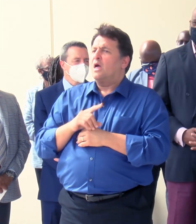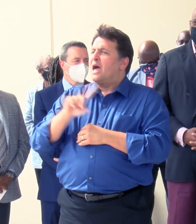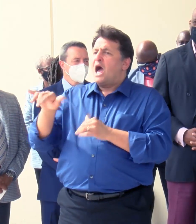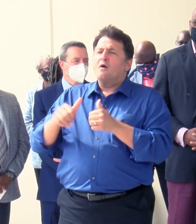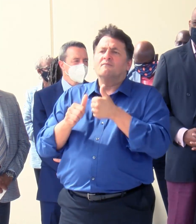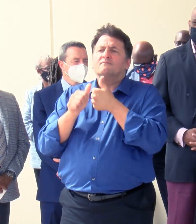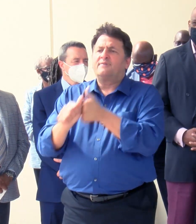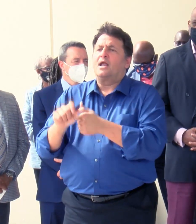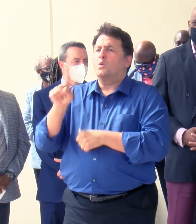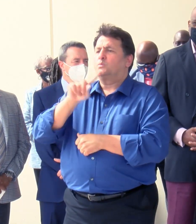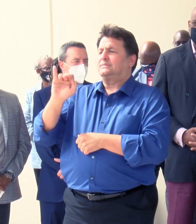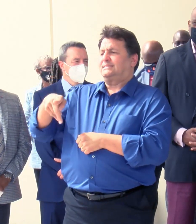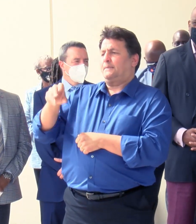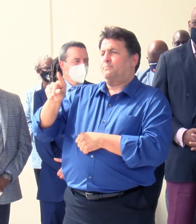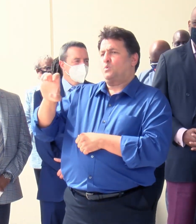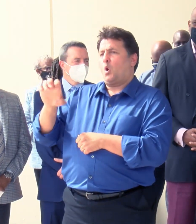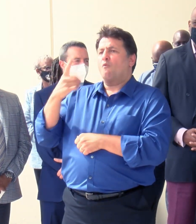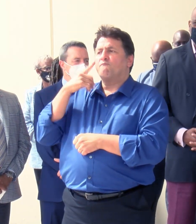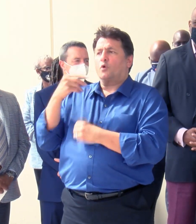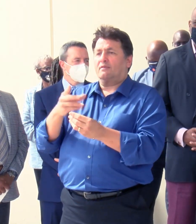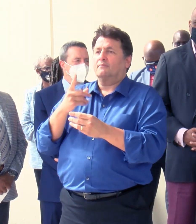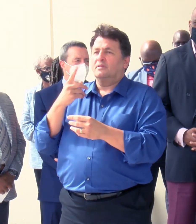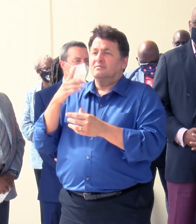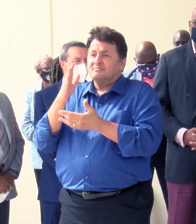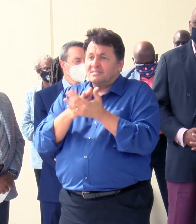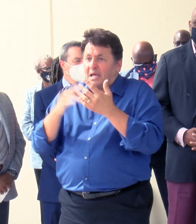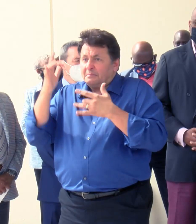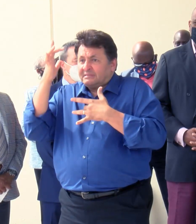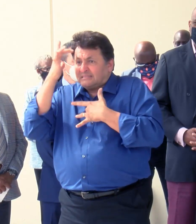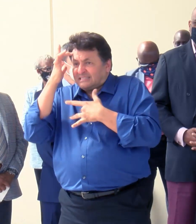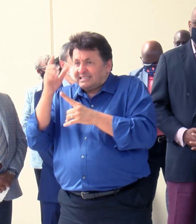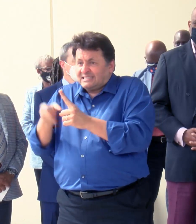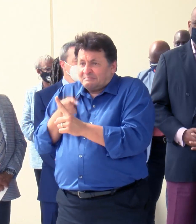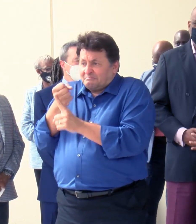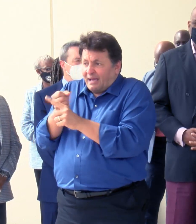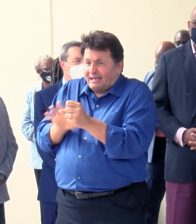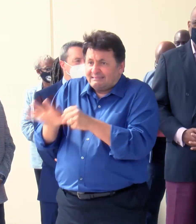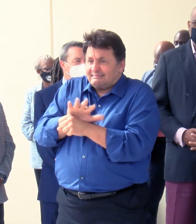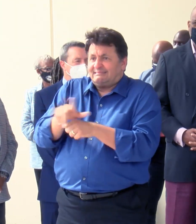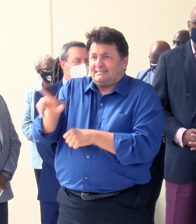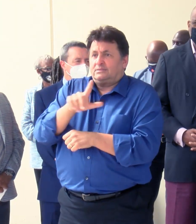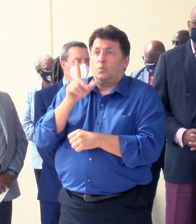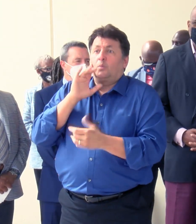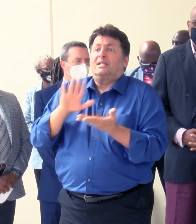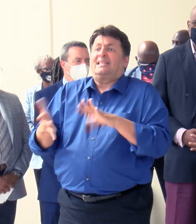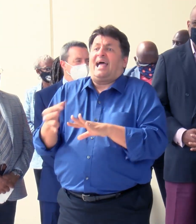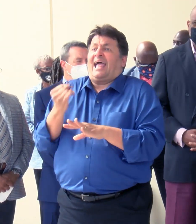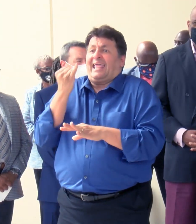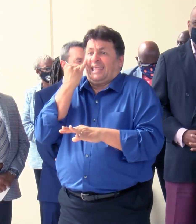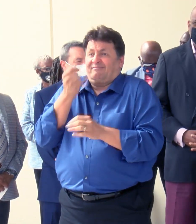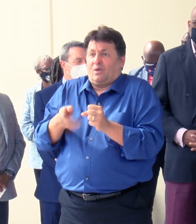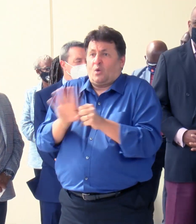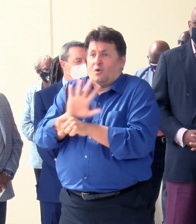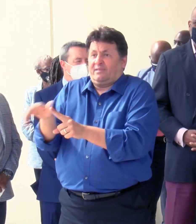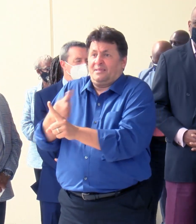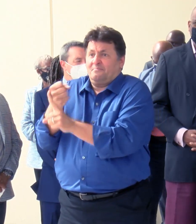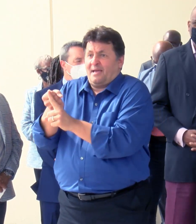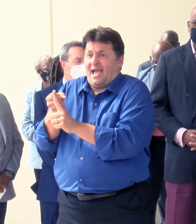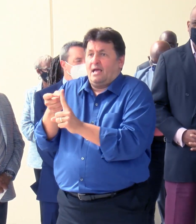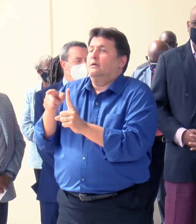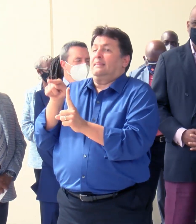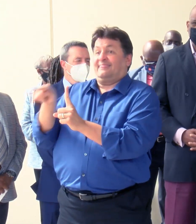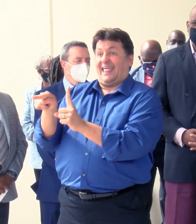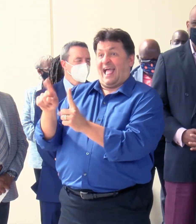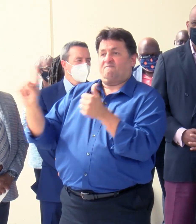of the pre-existing conditions and other factors and are more likely to die if they get COVID-19. Today and this